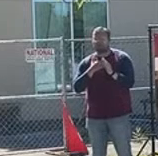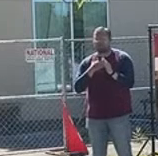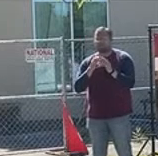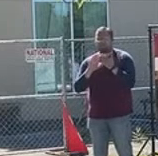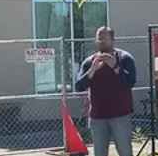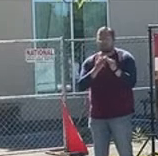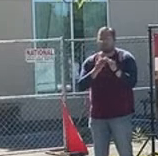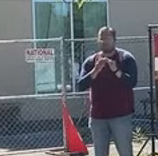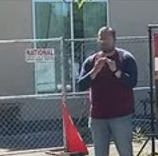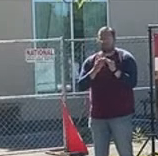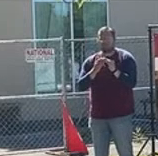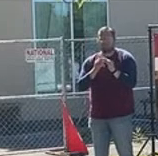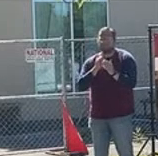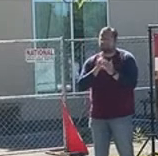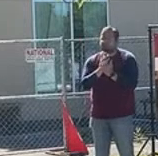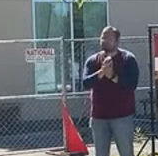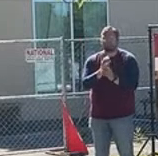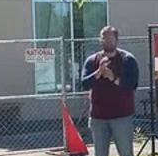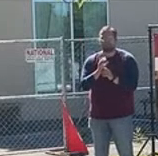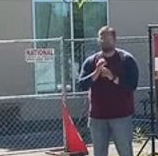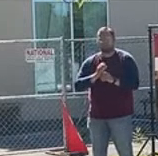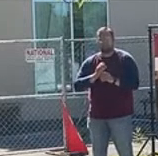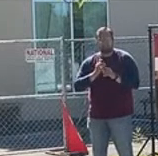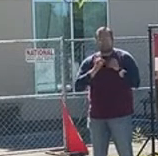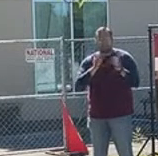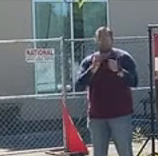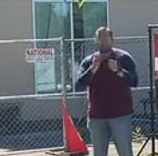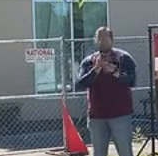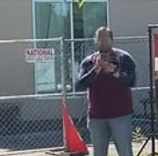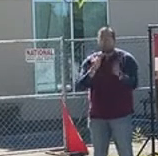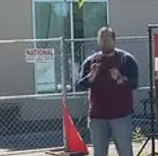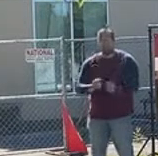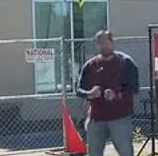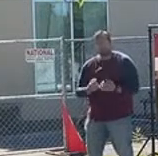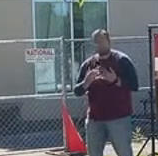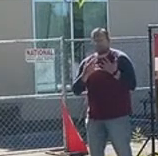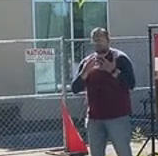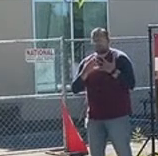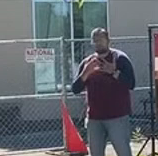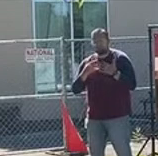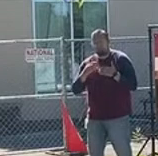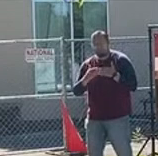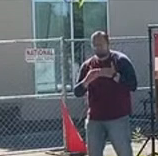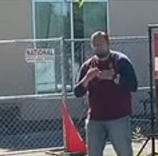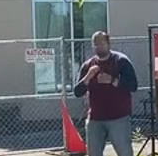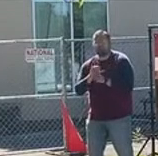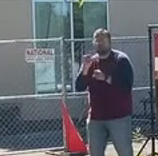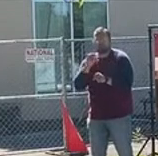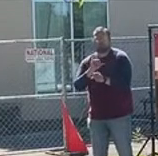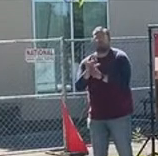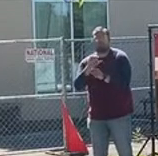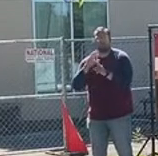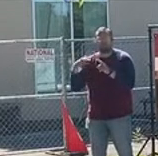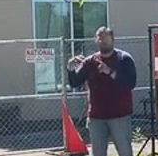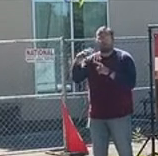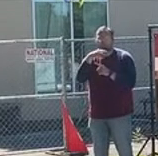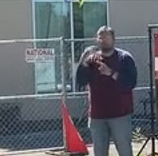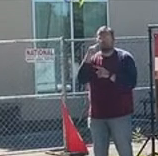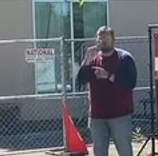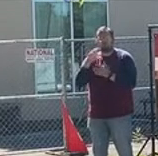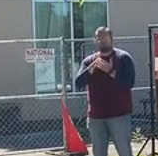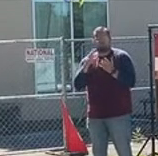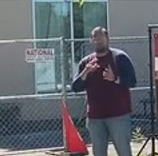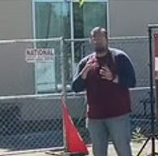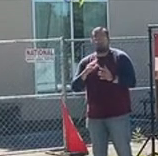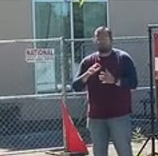provide safe, inspiring, productive environments for students to learn and